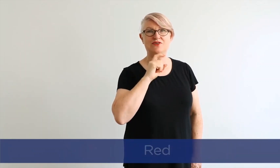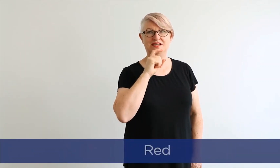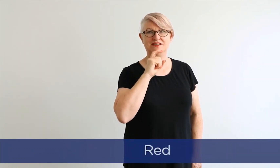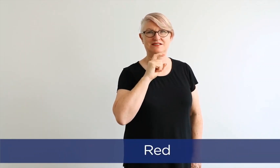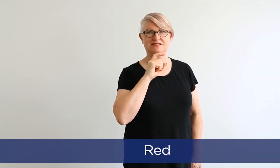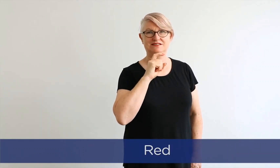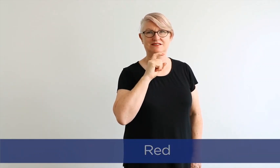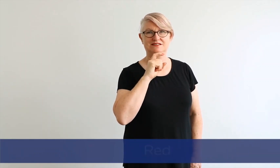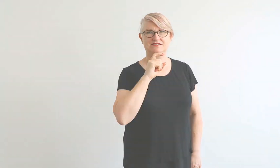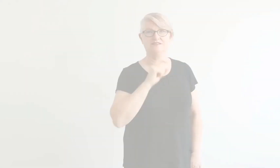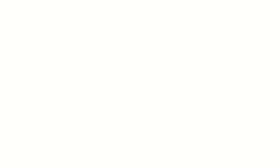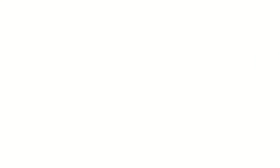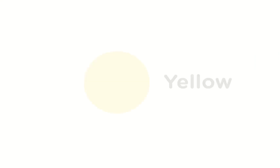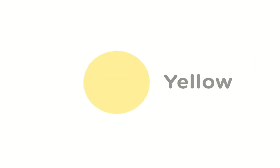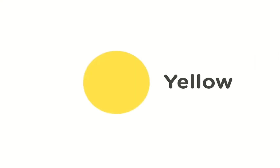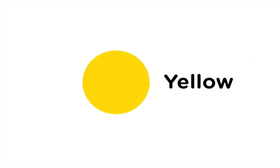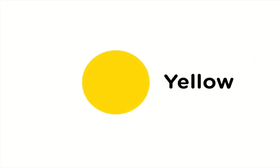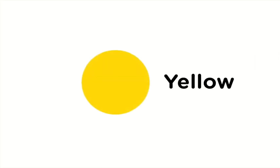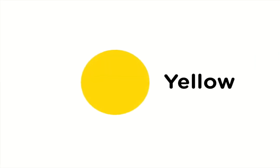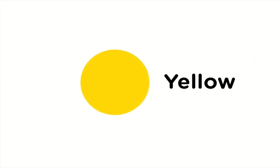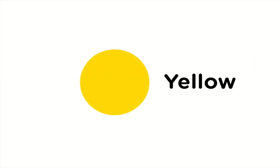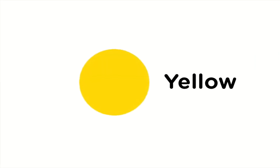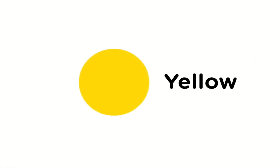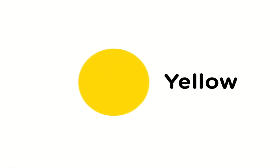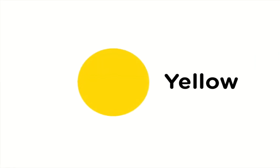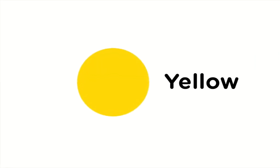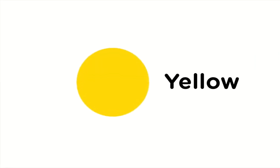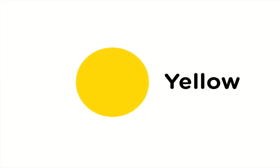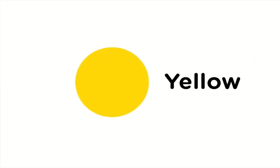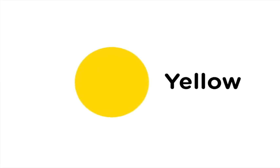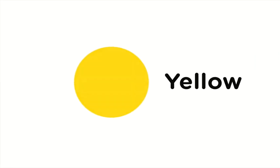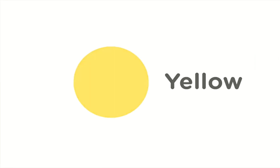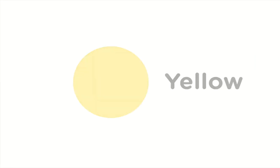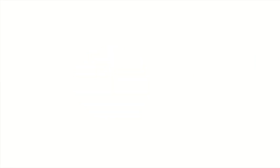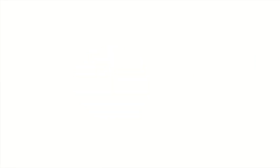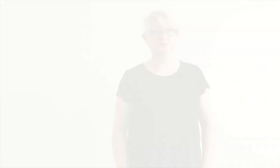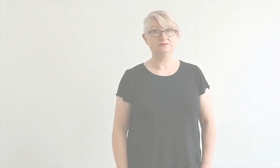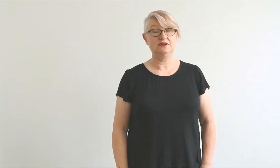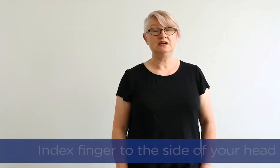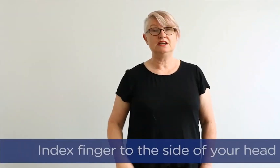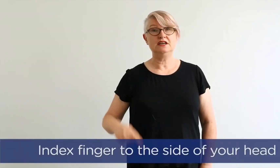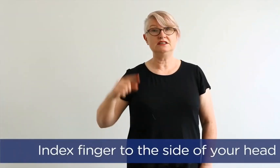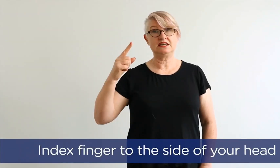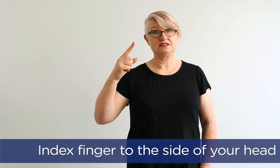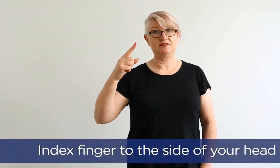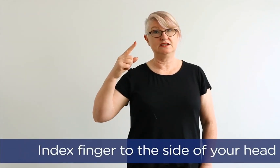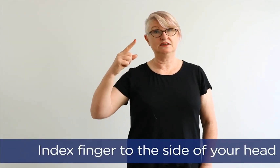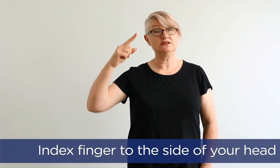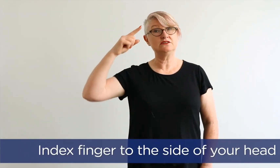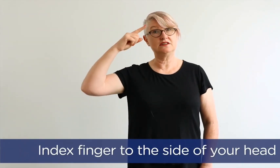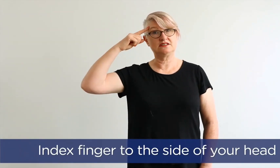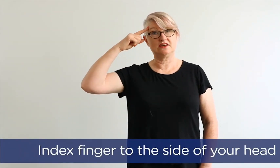Red. The second sign is yellow. Index finger to the